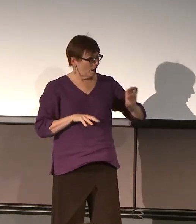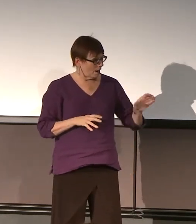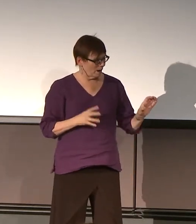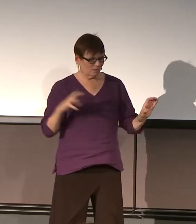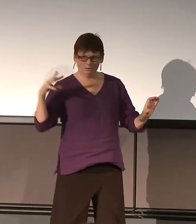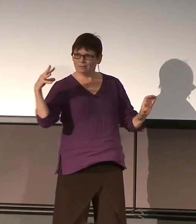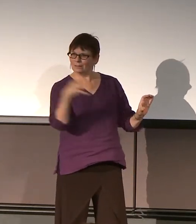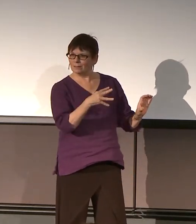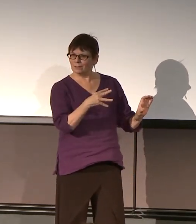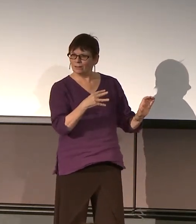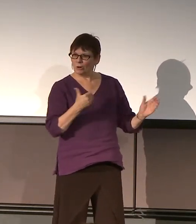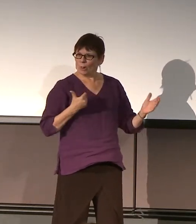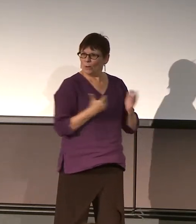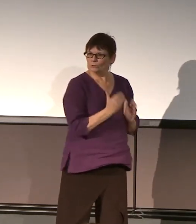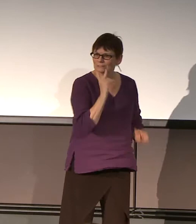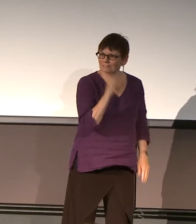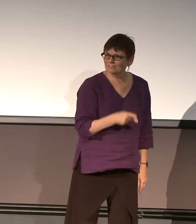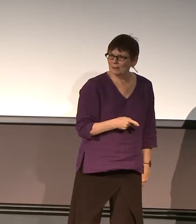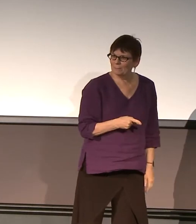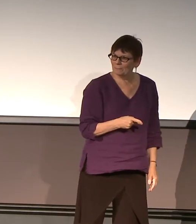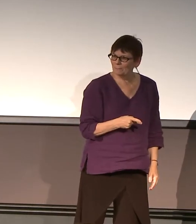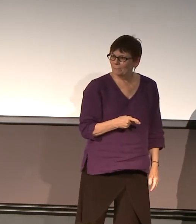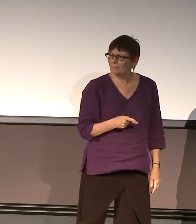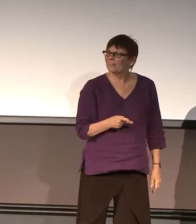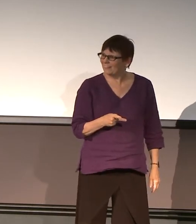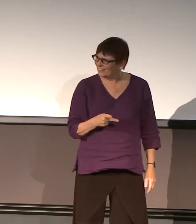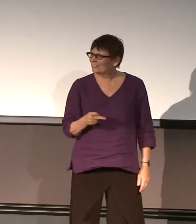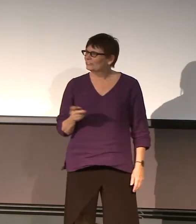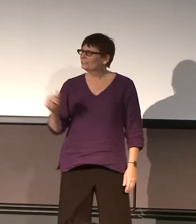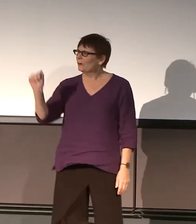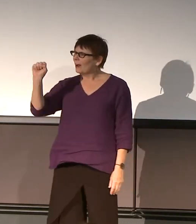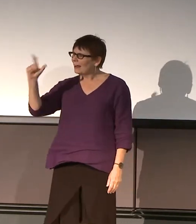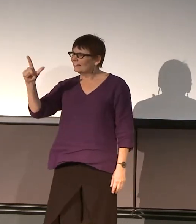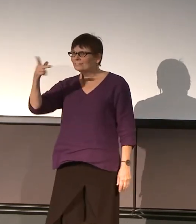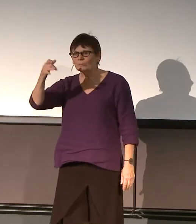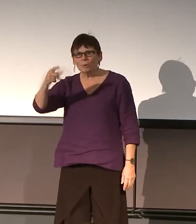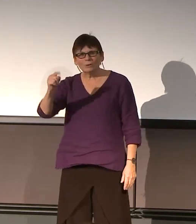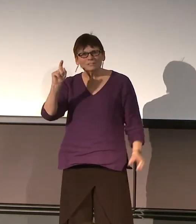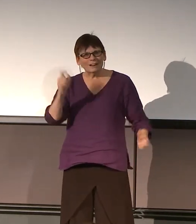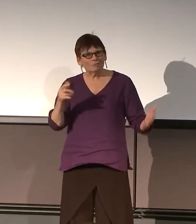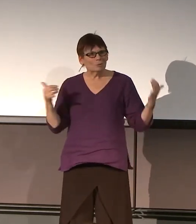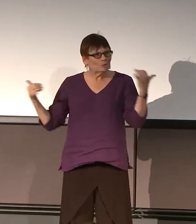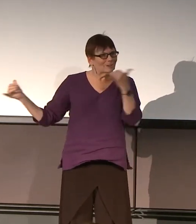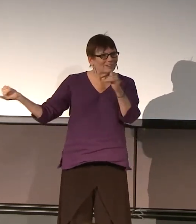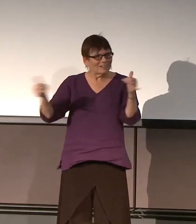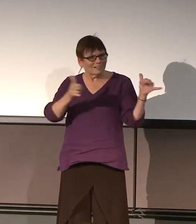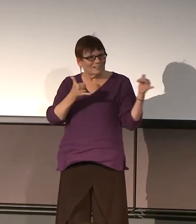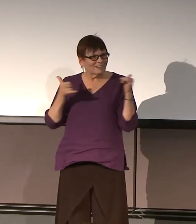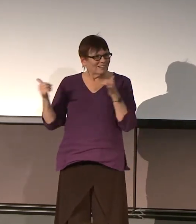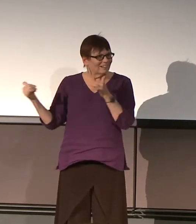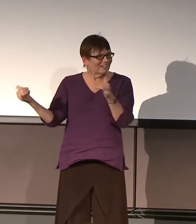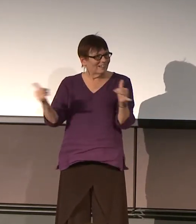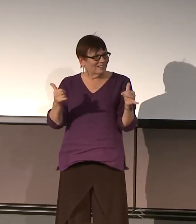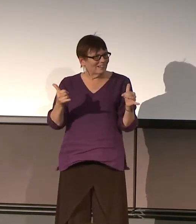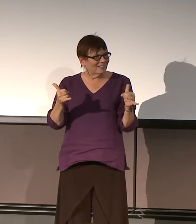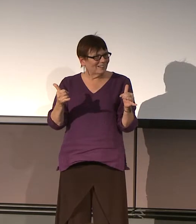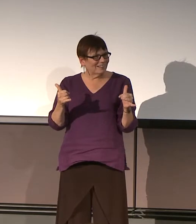the lens to opening the door, if you switch the scene to opening the door, you might get a close shot. So ASL